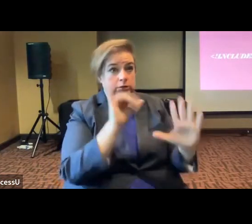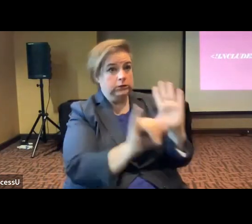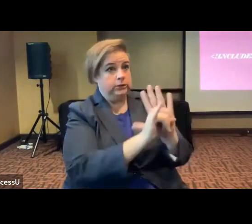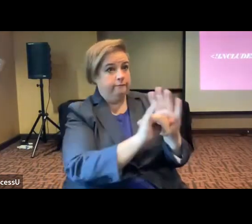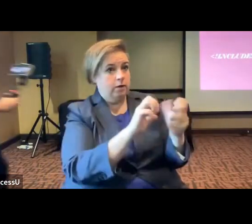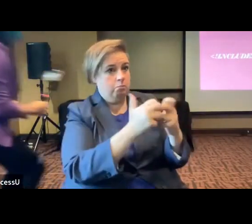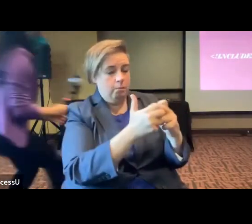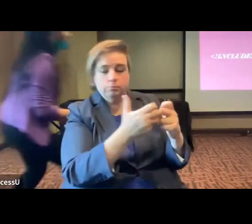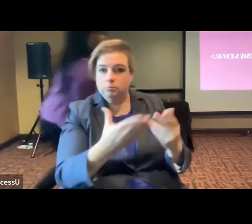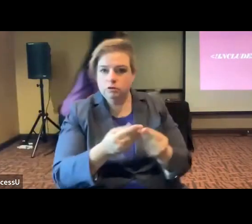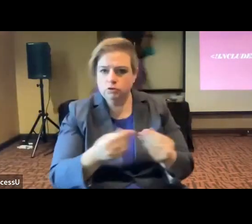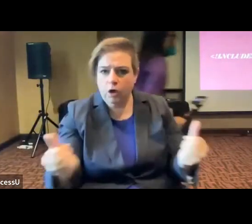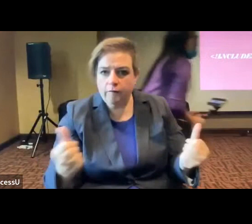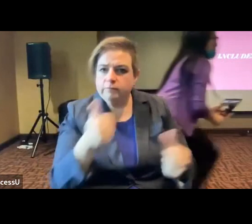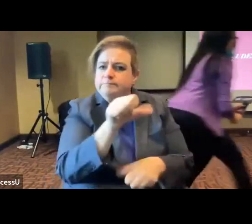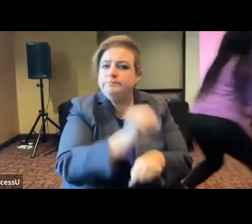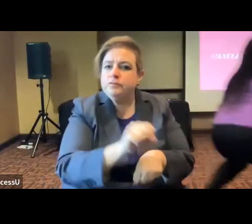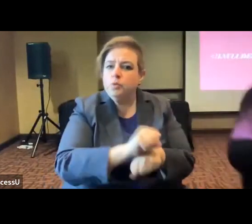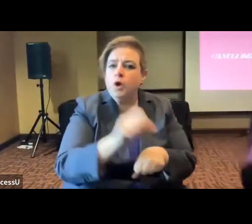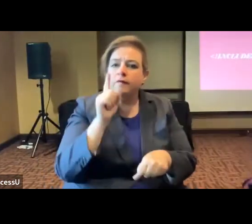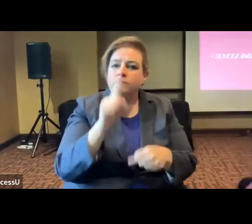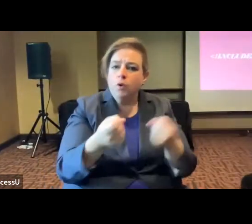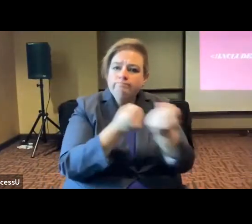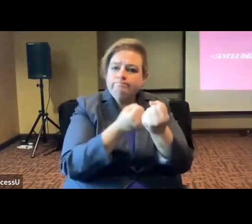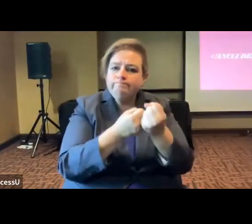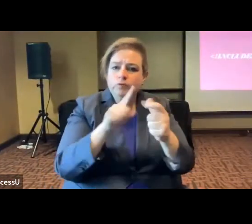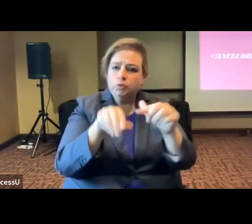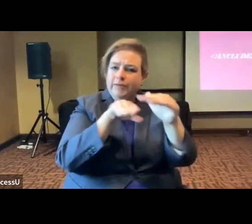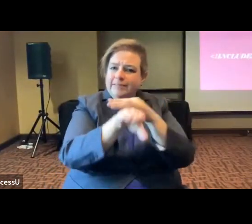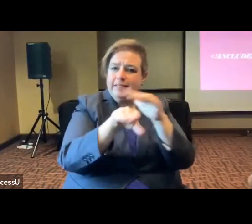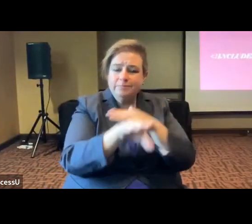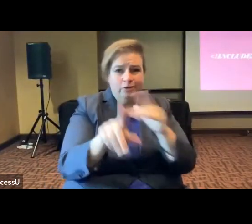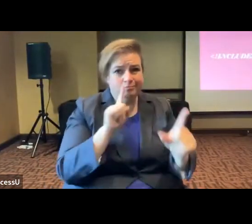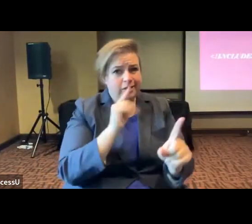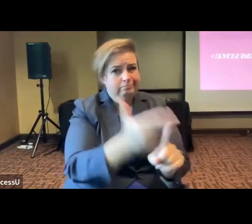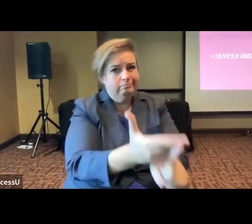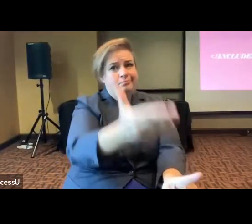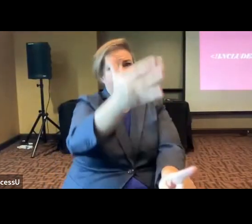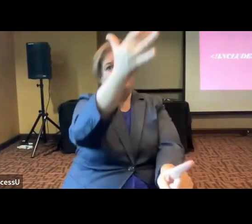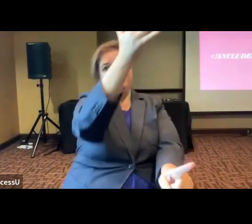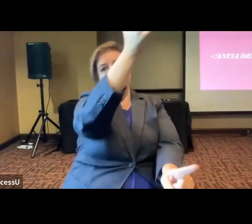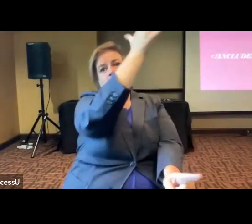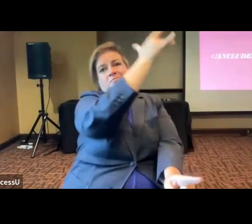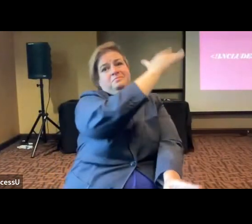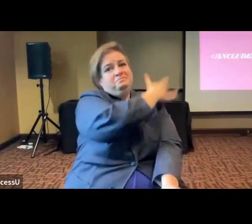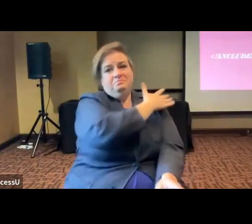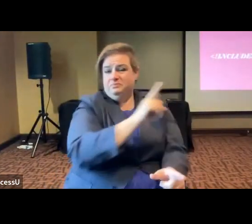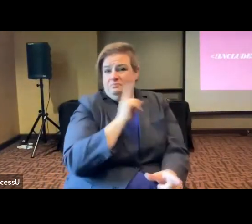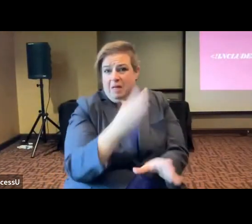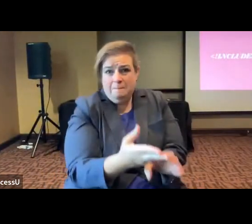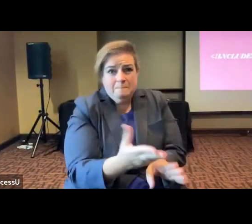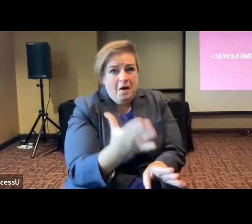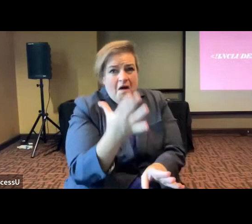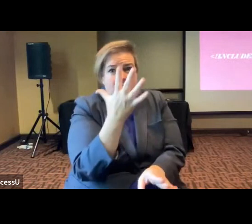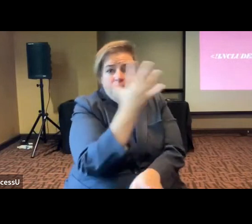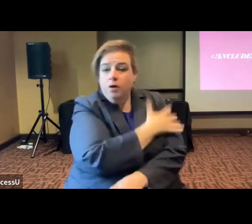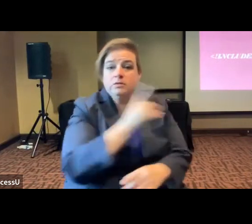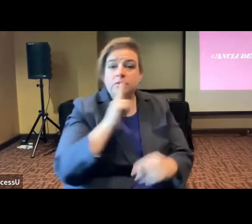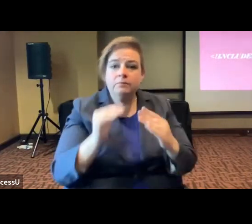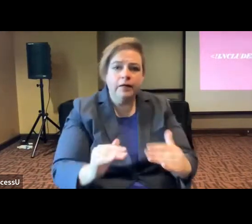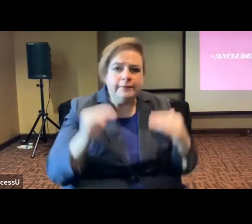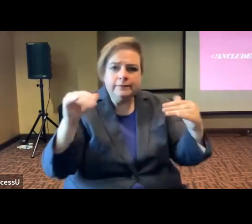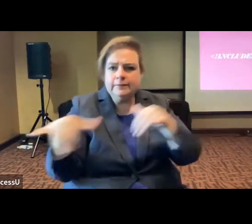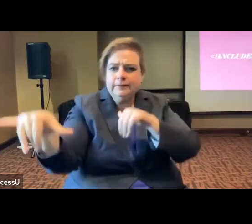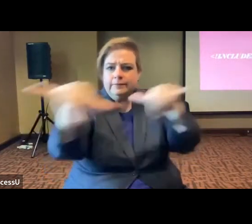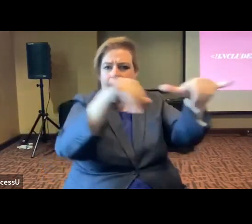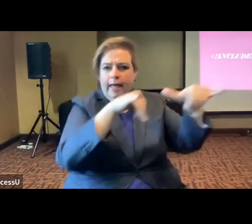problems. She was an advocate for accessibility way before. I mean, just talking about standards